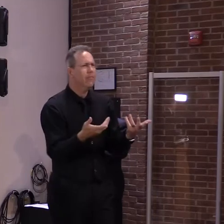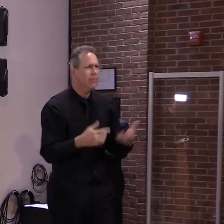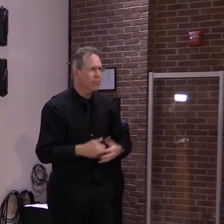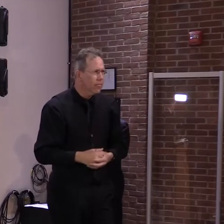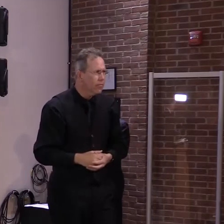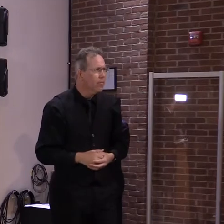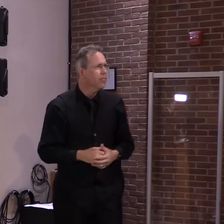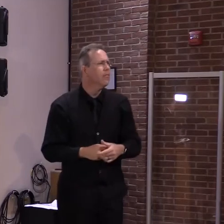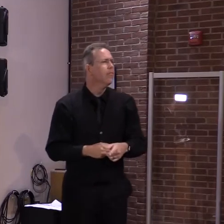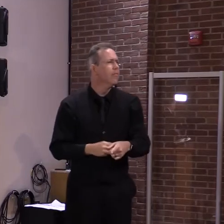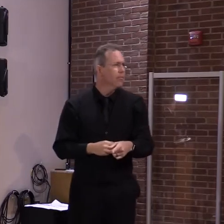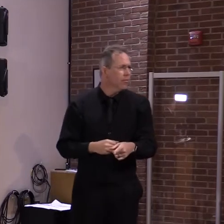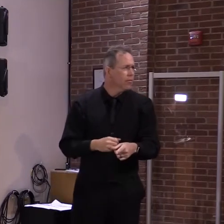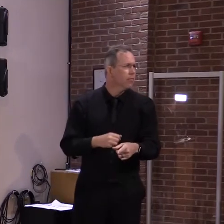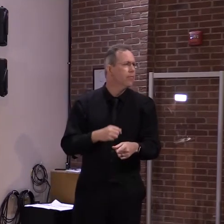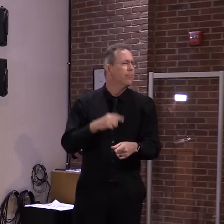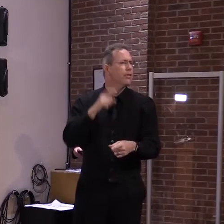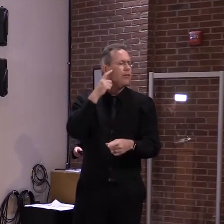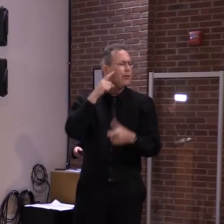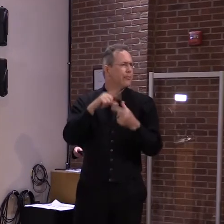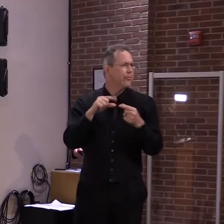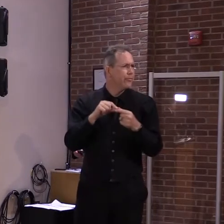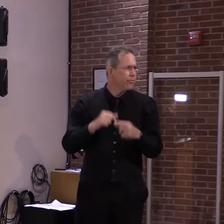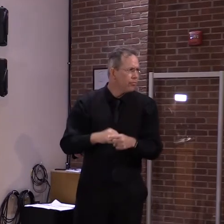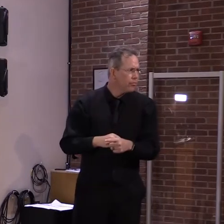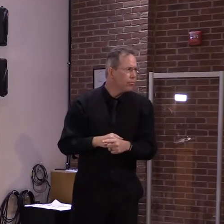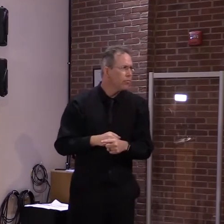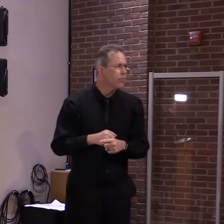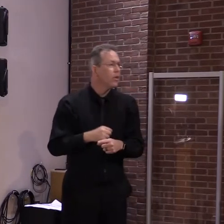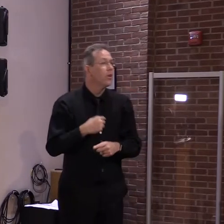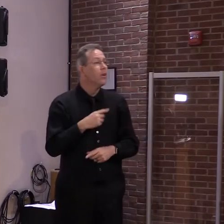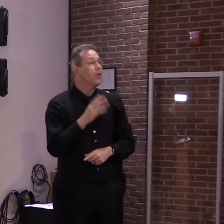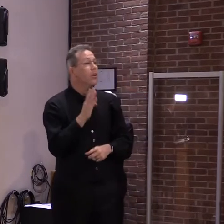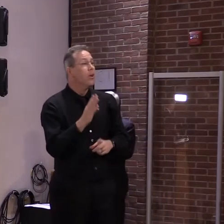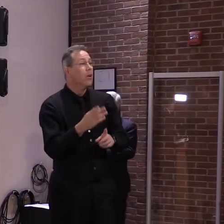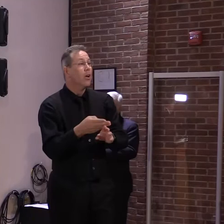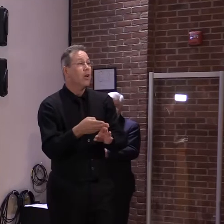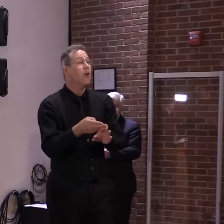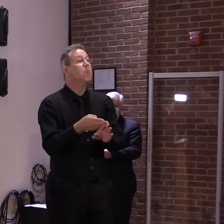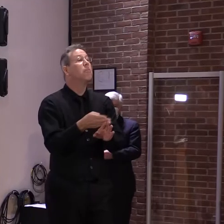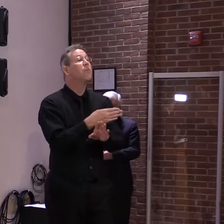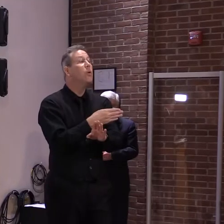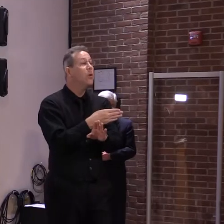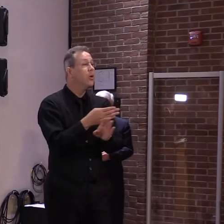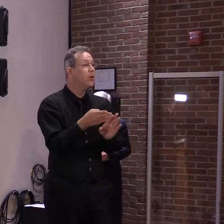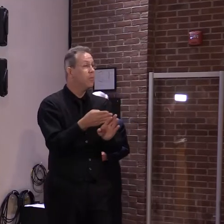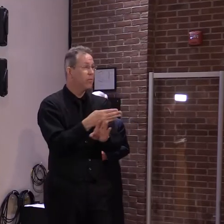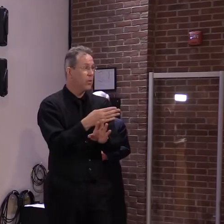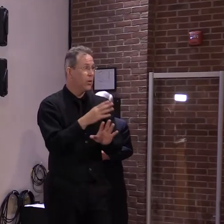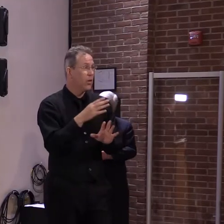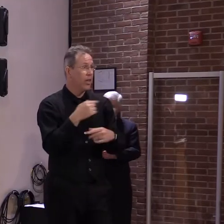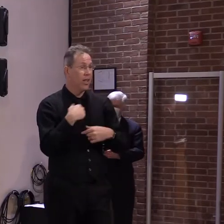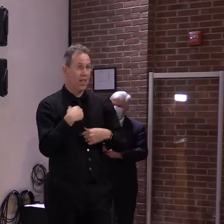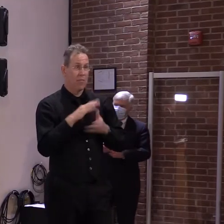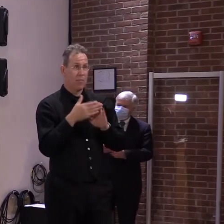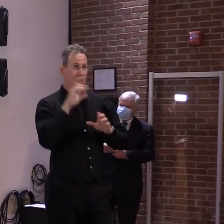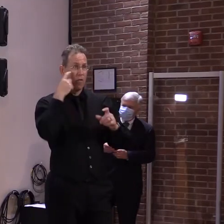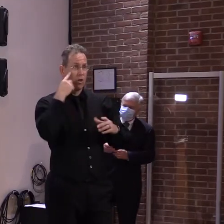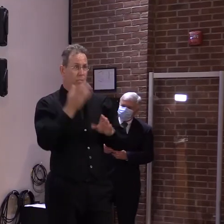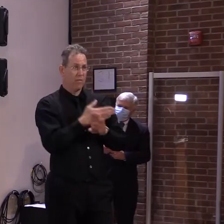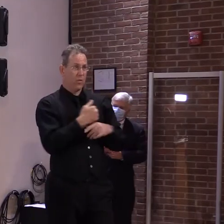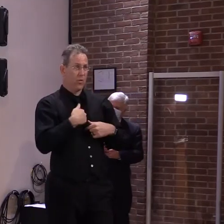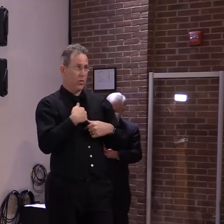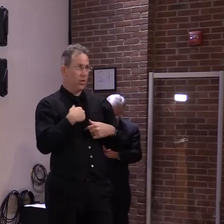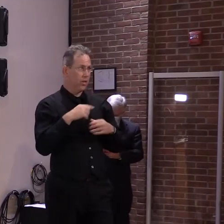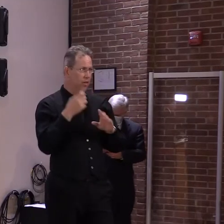My involvement in this gig, I would have called that a good day if I had gone from one end of the state to the other without seeing a